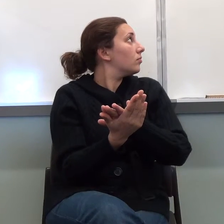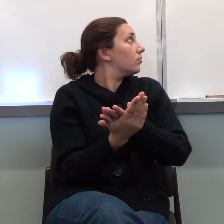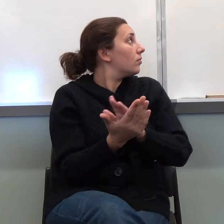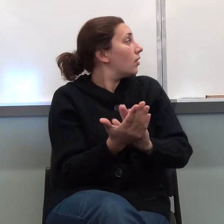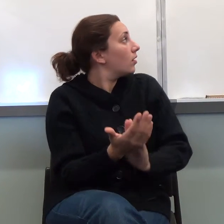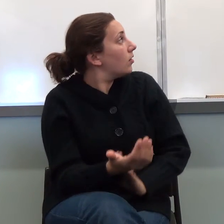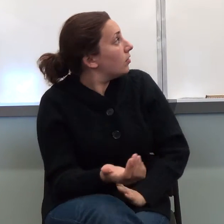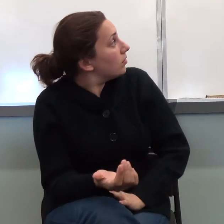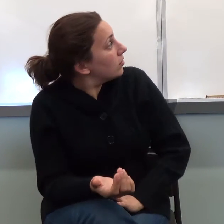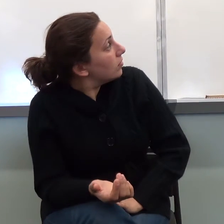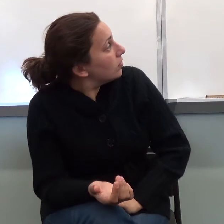by